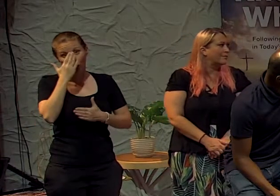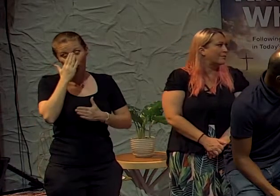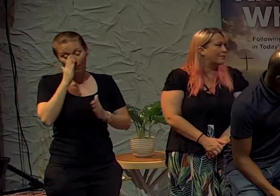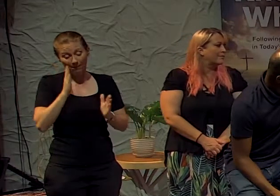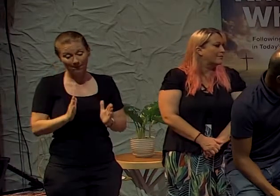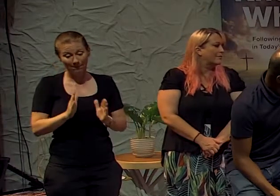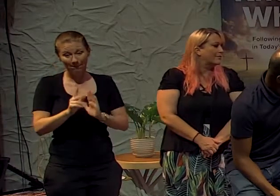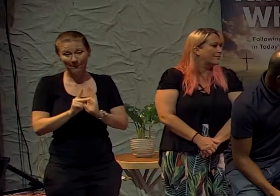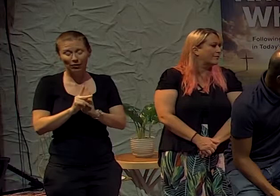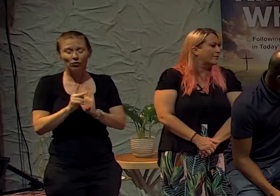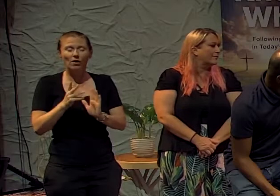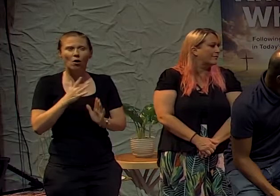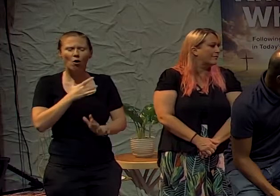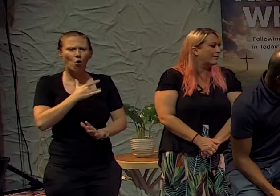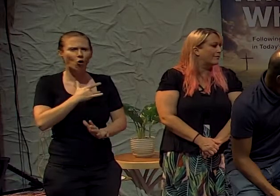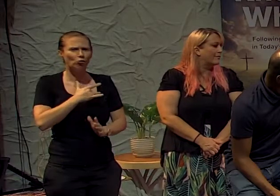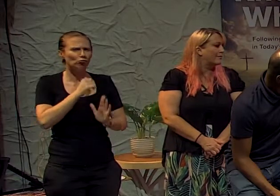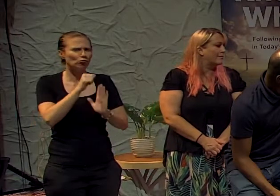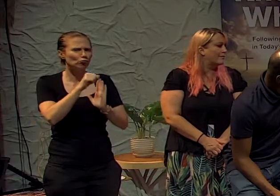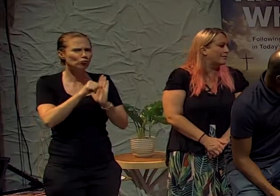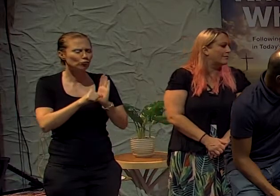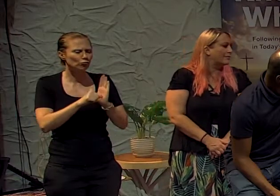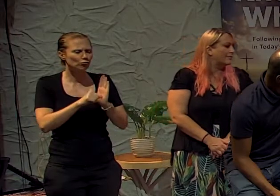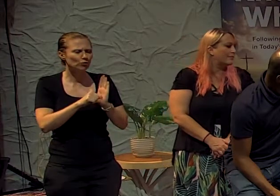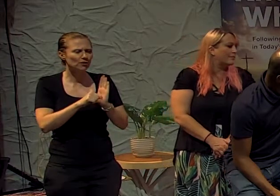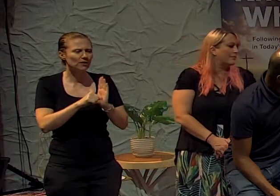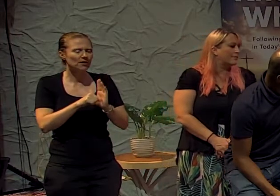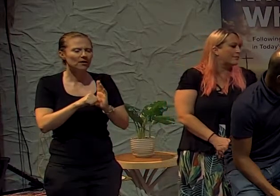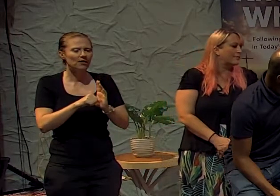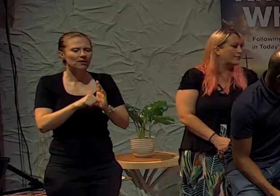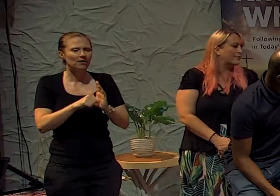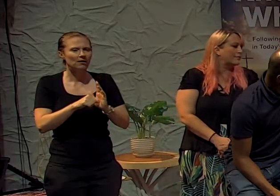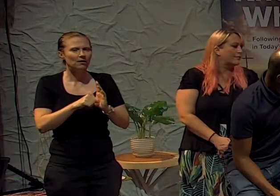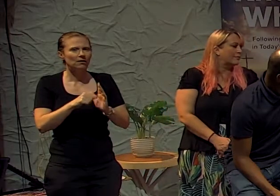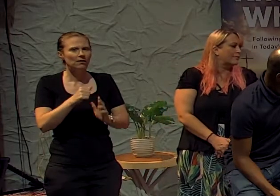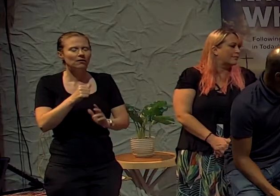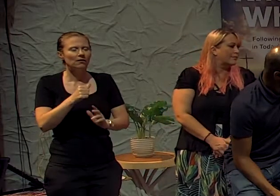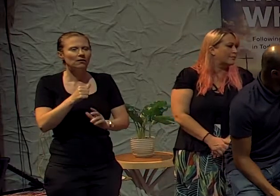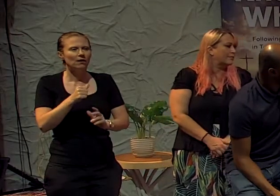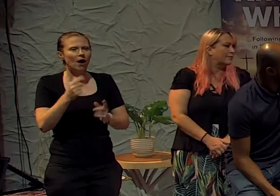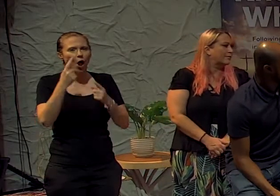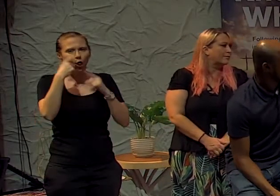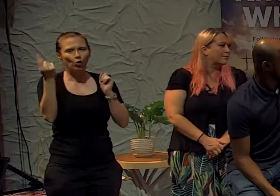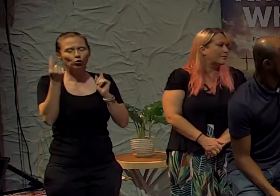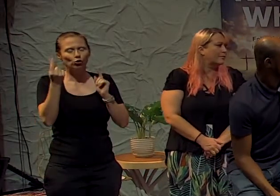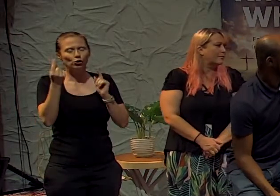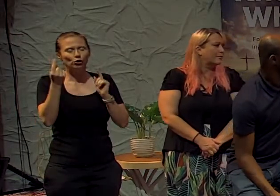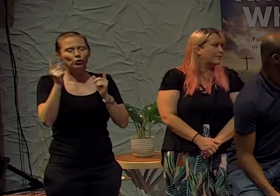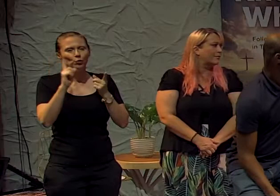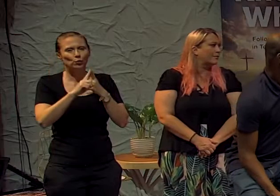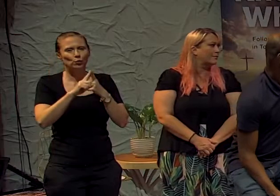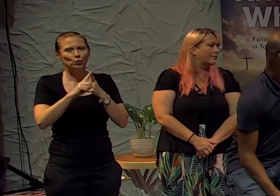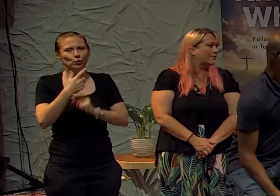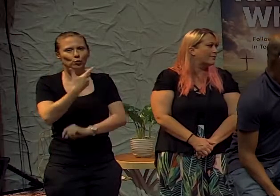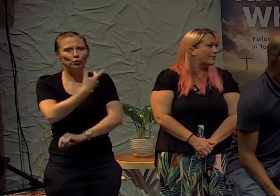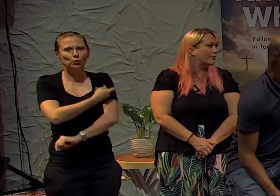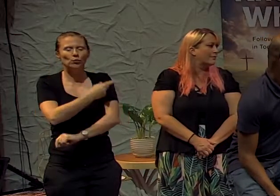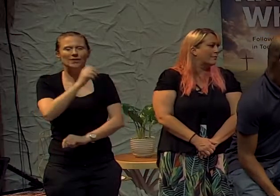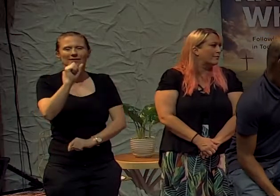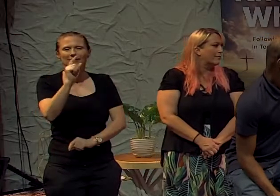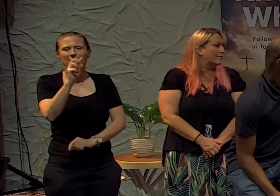period, heart surgery, steroid shot went bad work environment. I